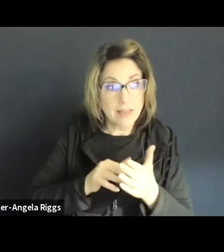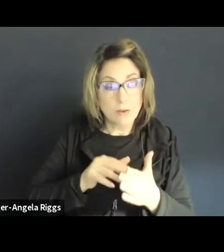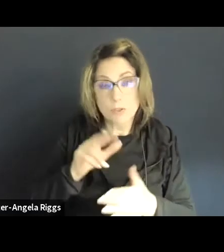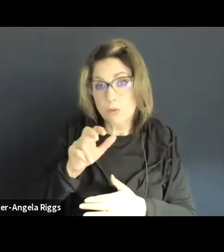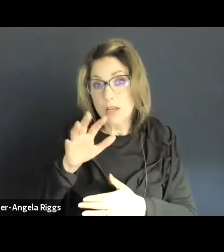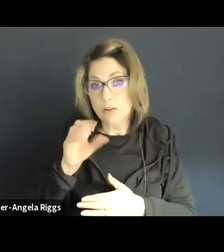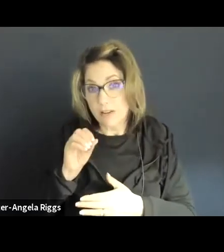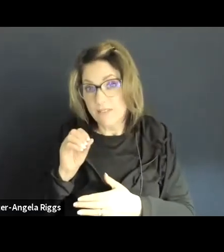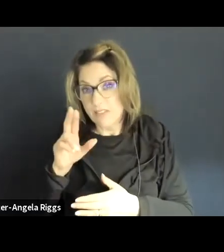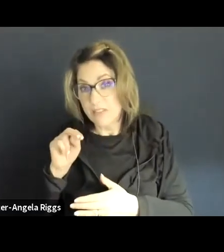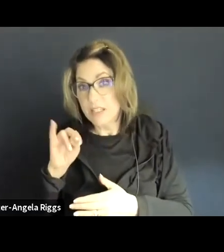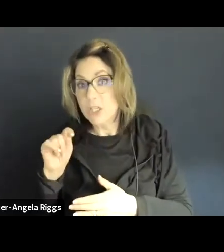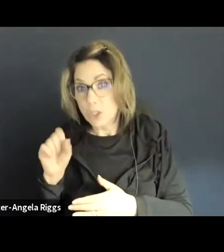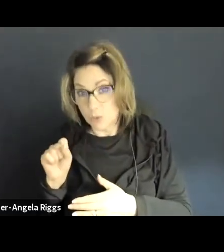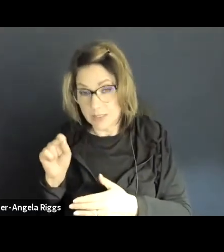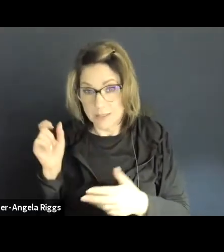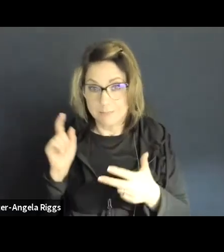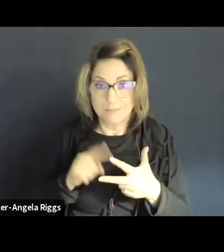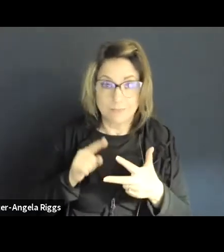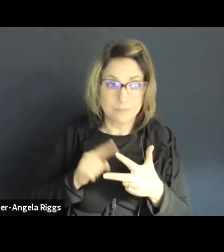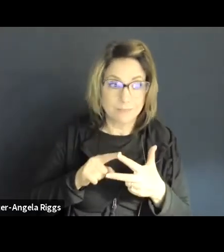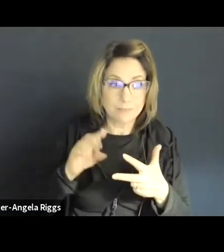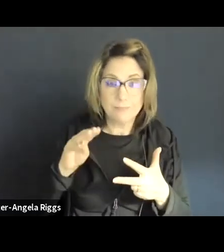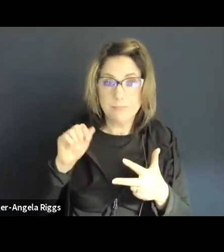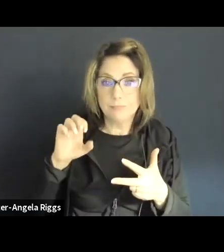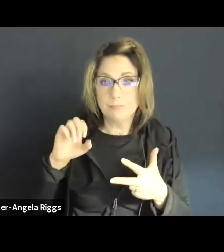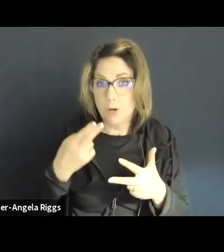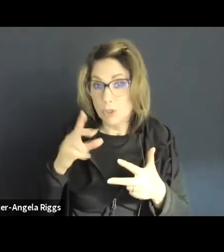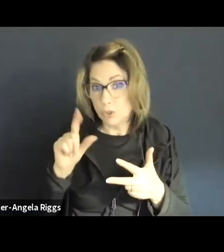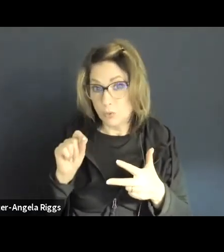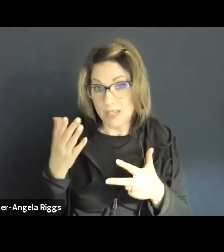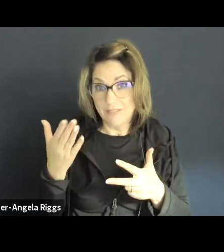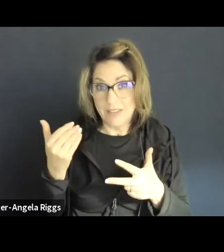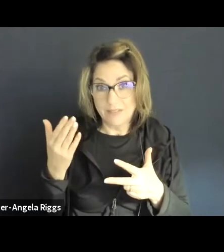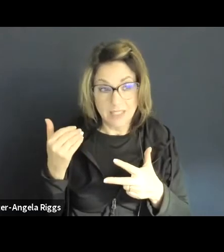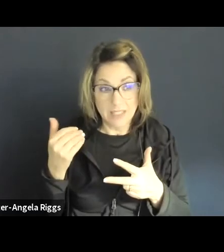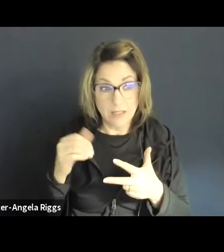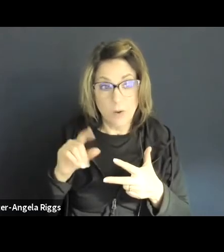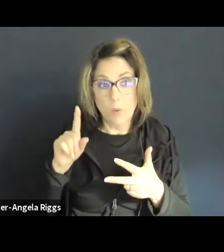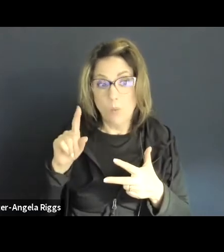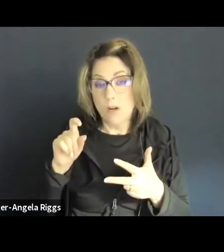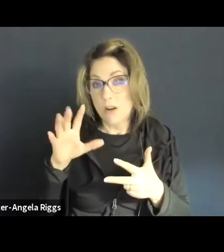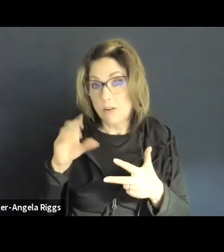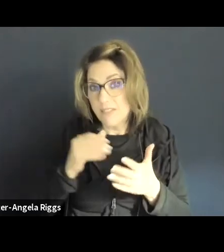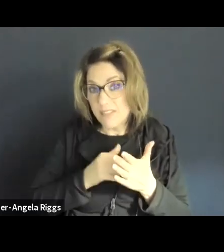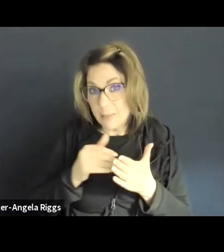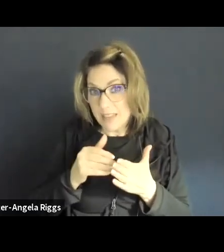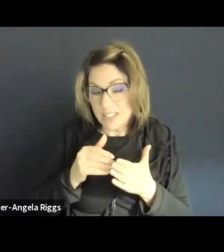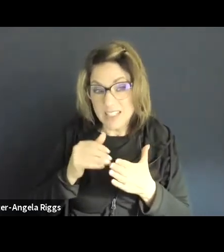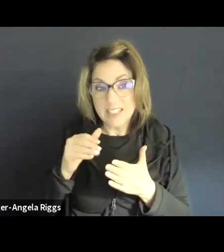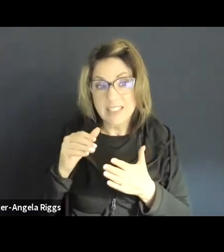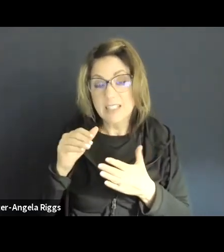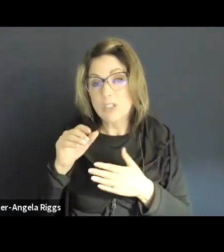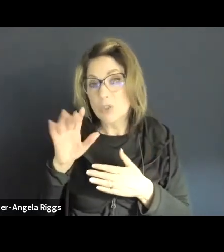units. The second round was in March 2015, and that was 150 million to 25